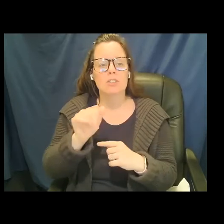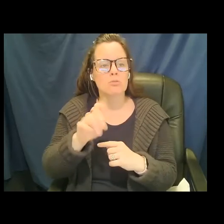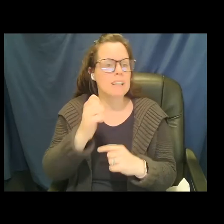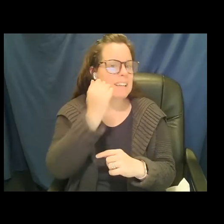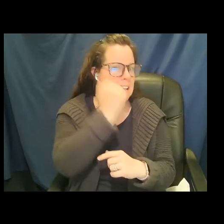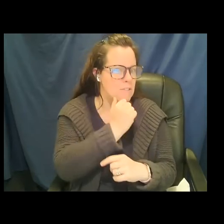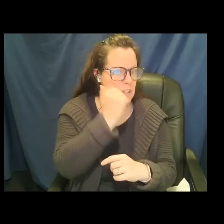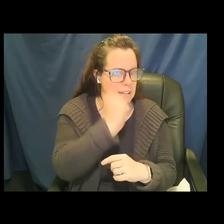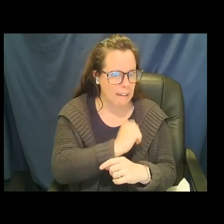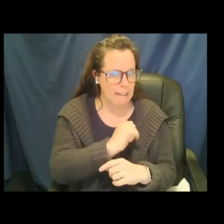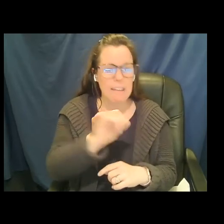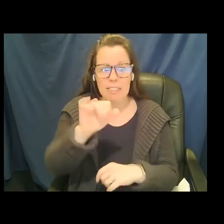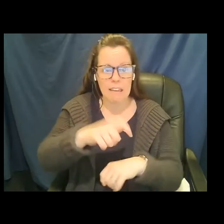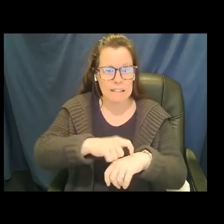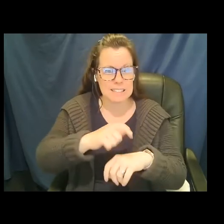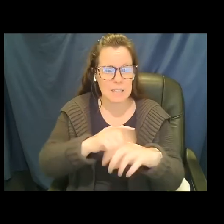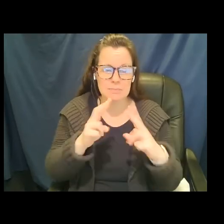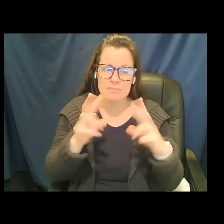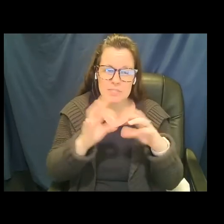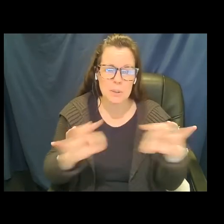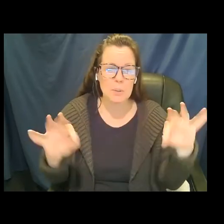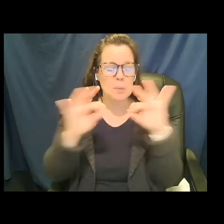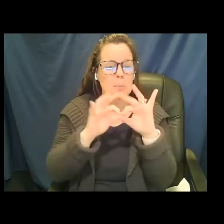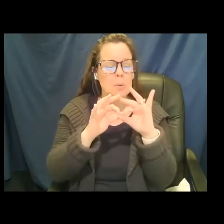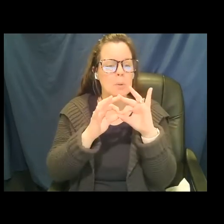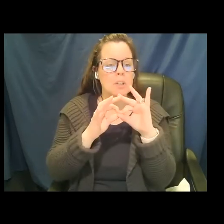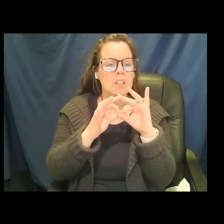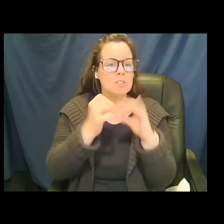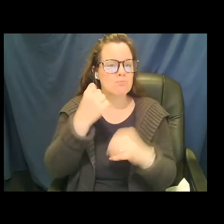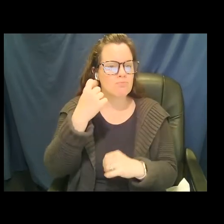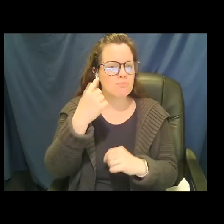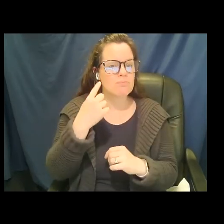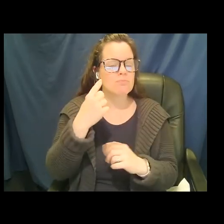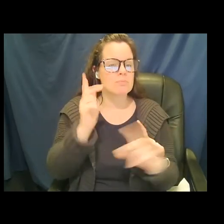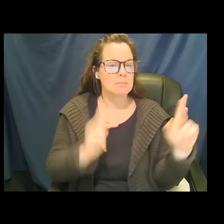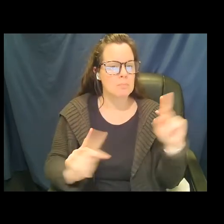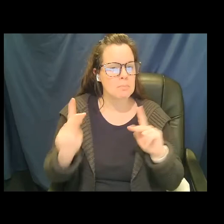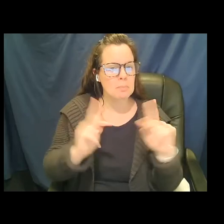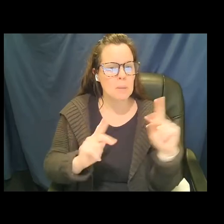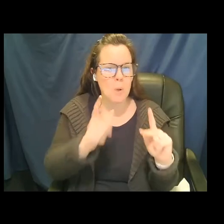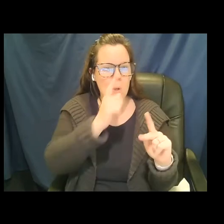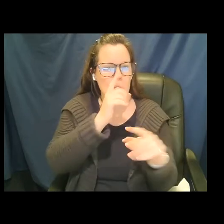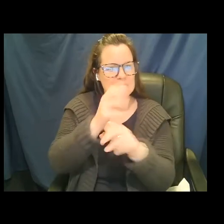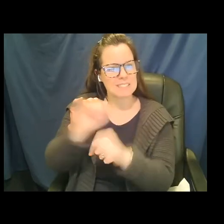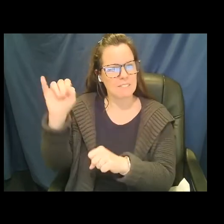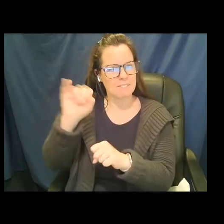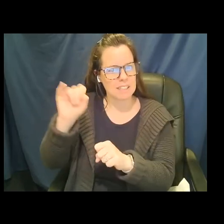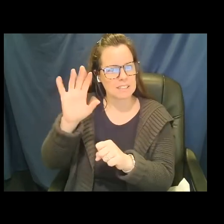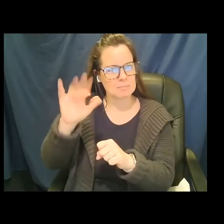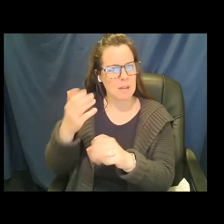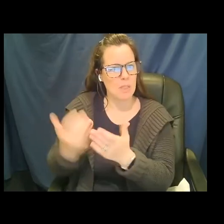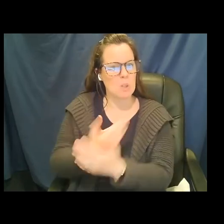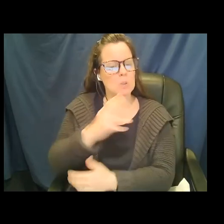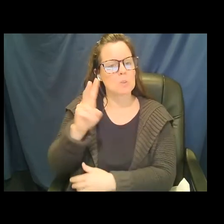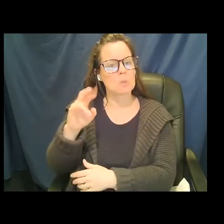time, it was very important to understand the people being infected by this new virus.